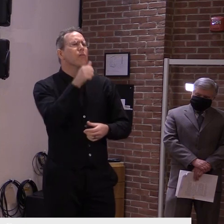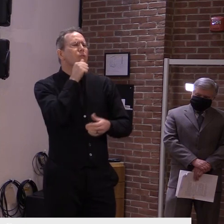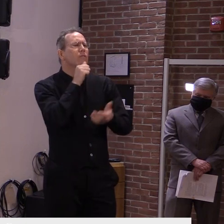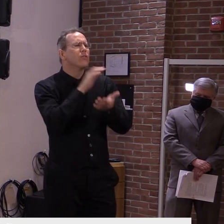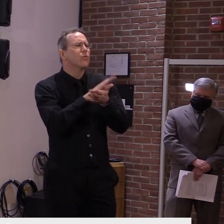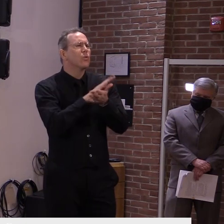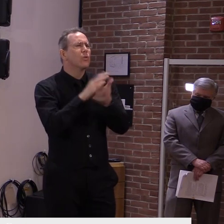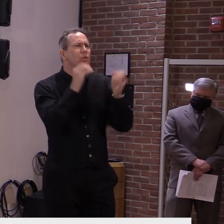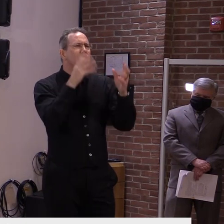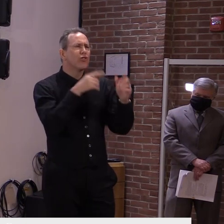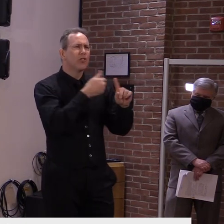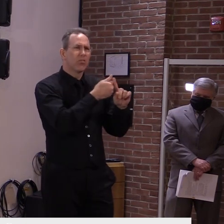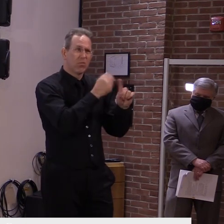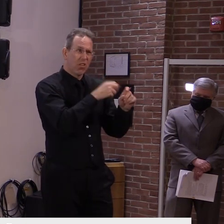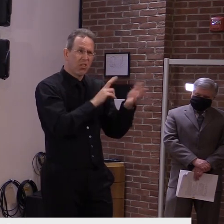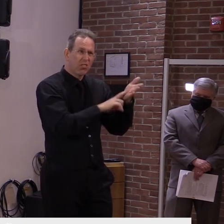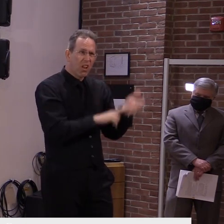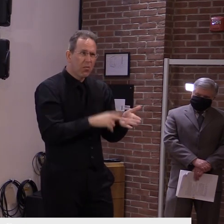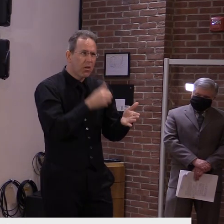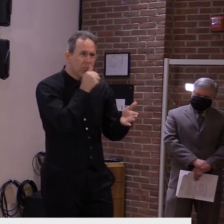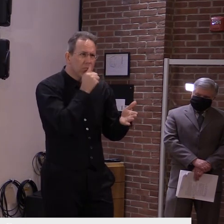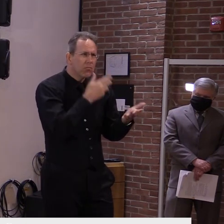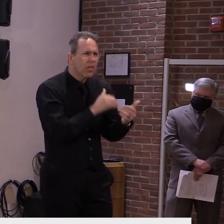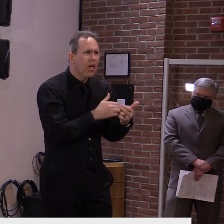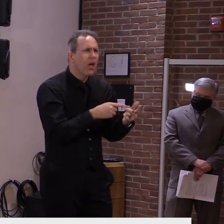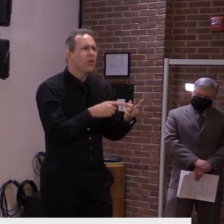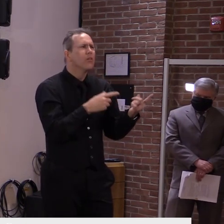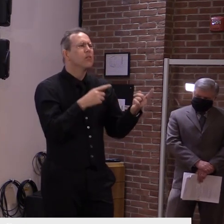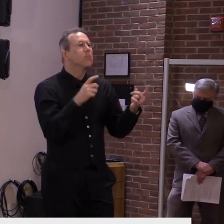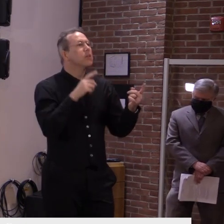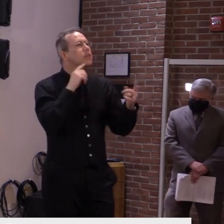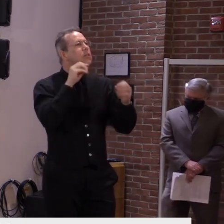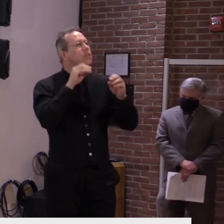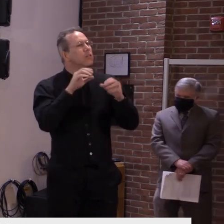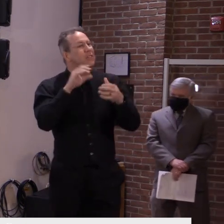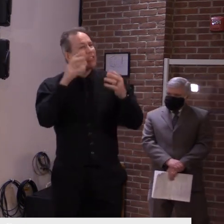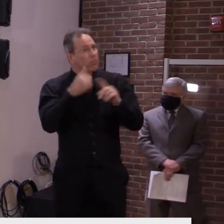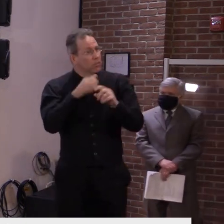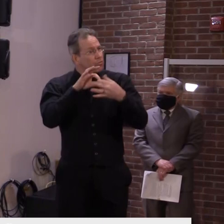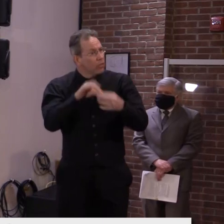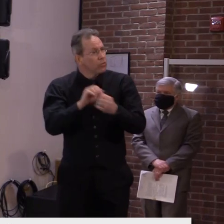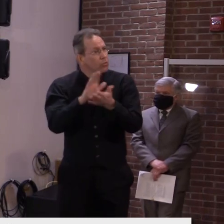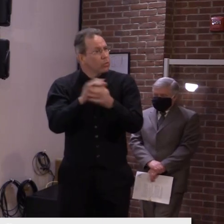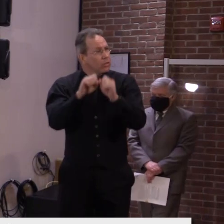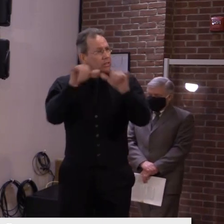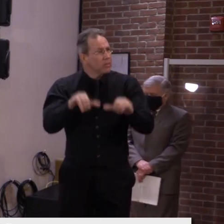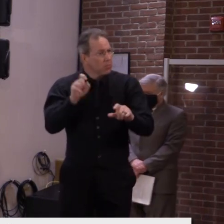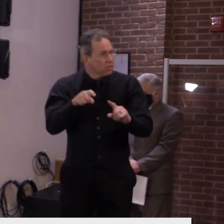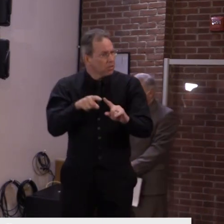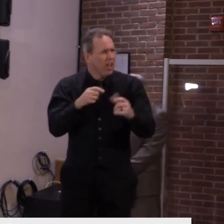regulated. How do people who aren't really connected to a system like that sign up to get vaccinated?